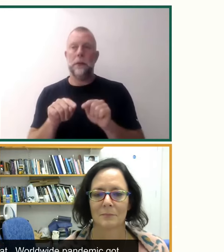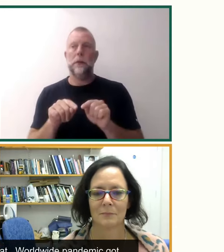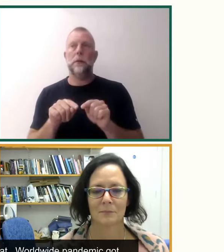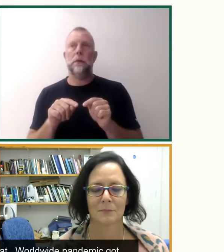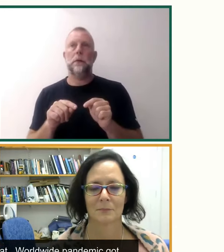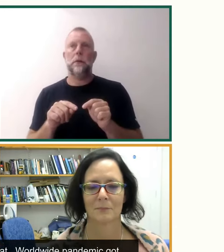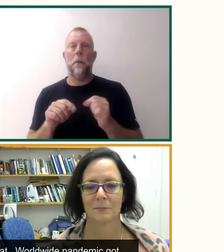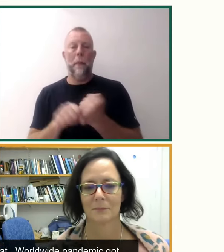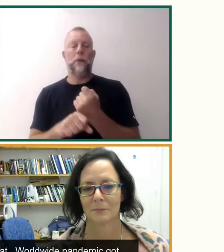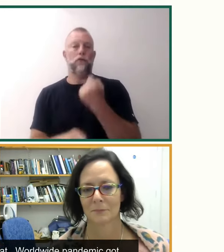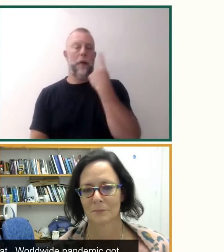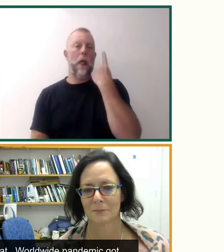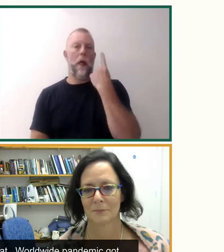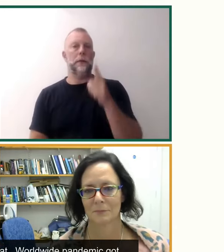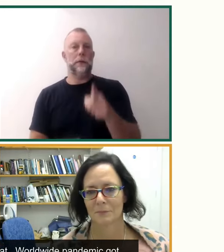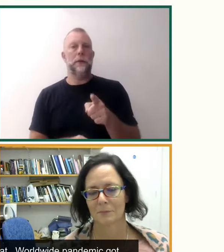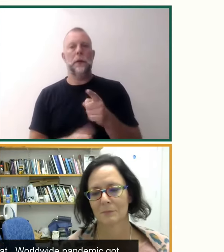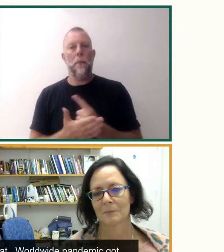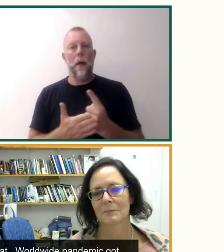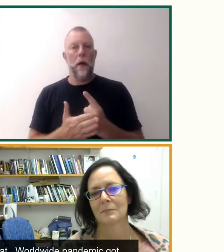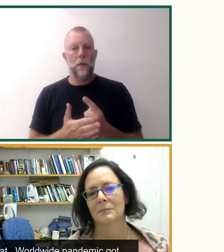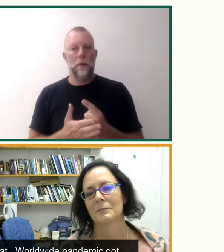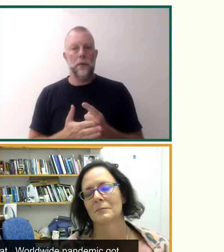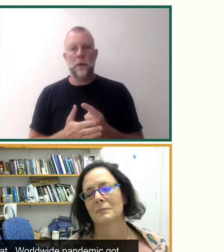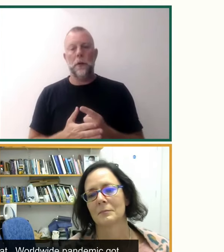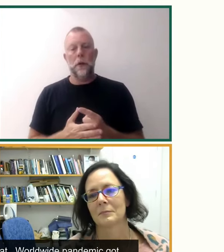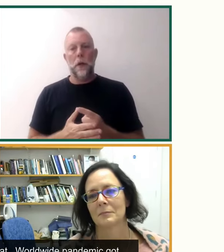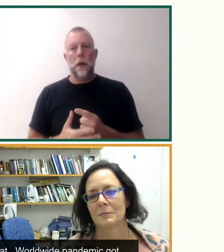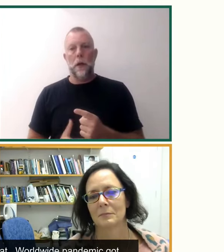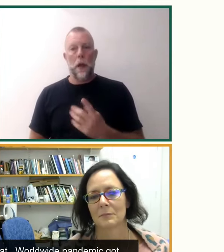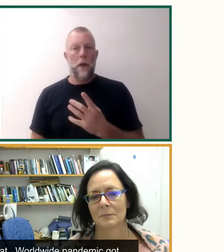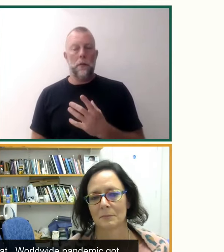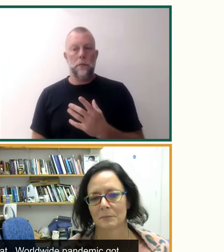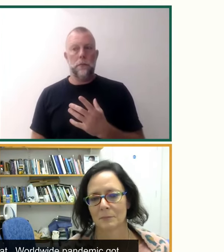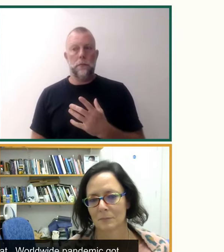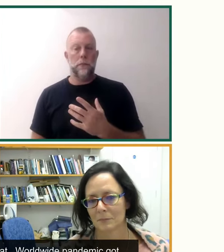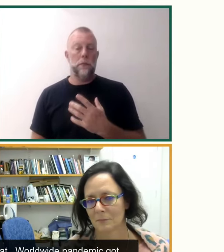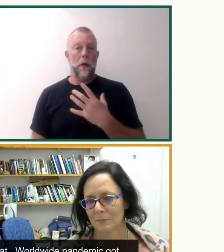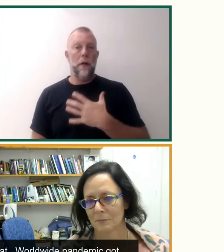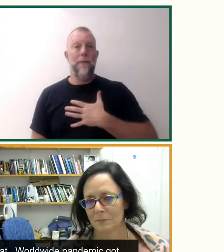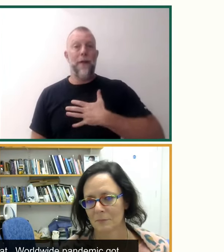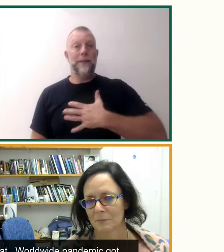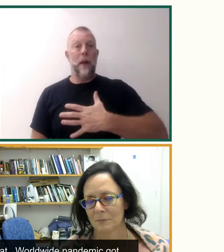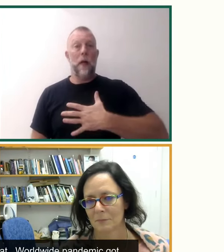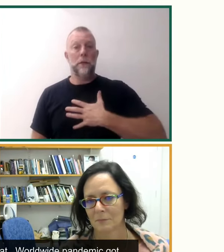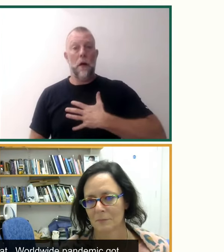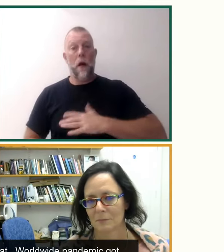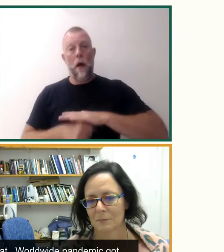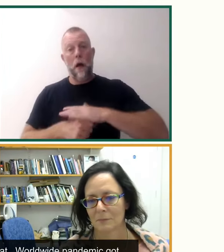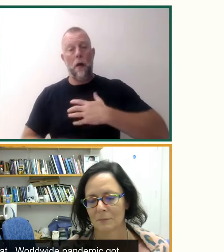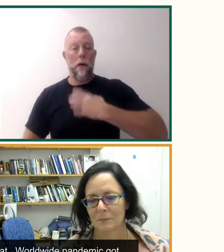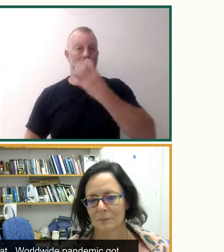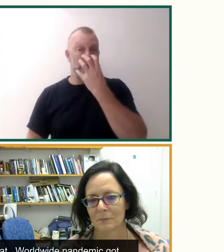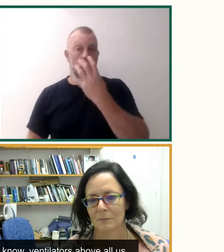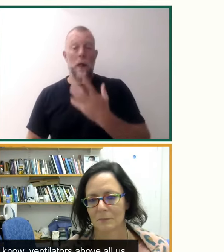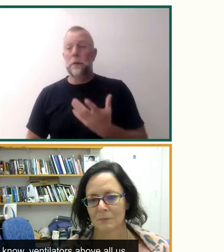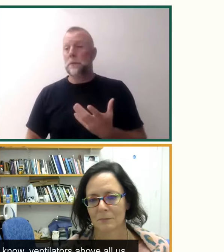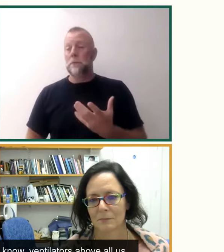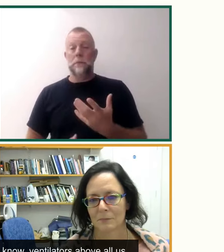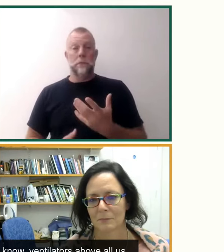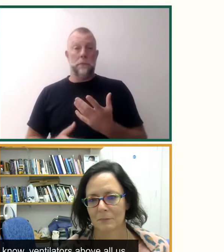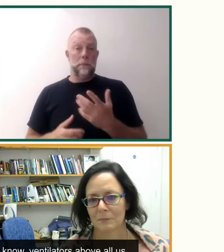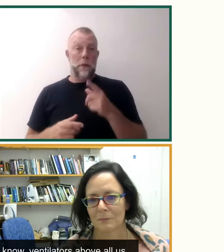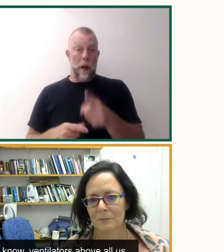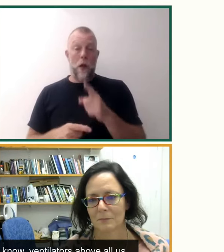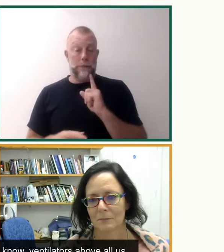know, shiny ventilators above all else, rather than wider aspects of our response